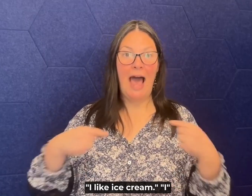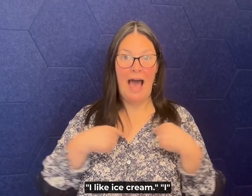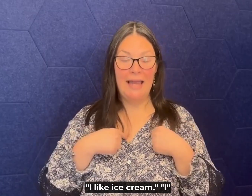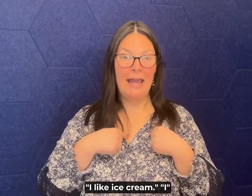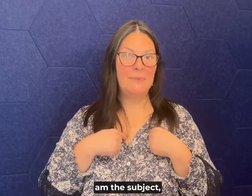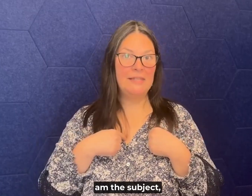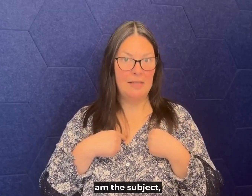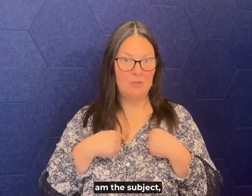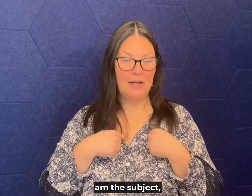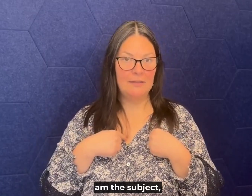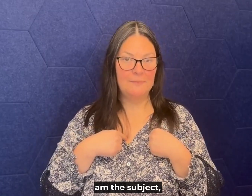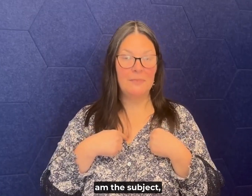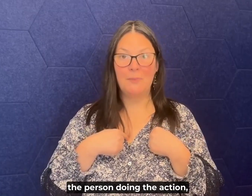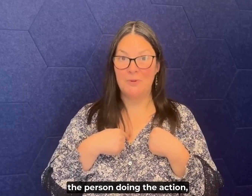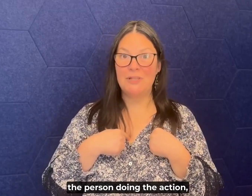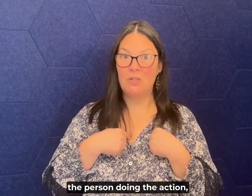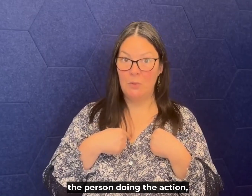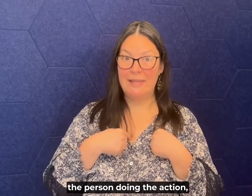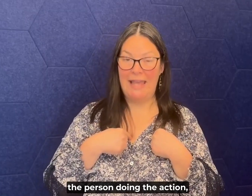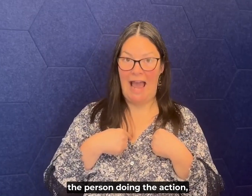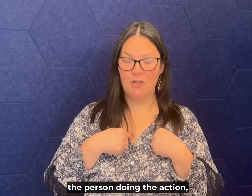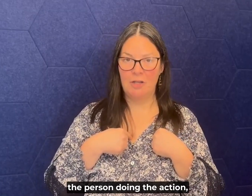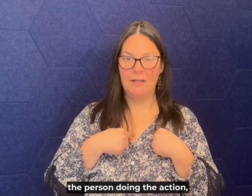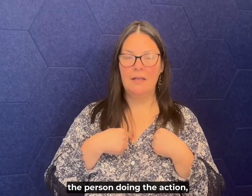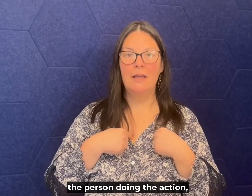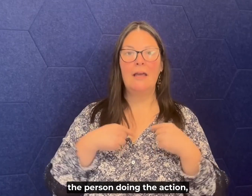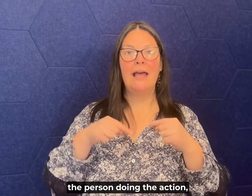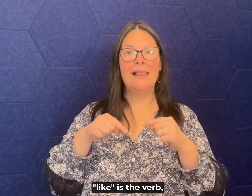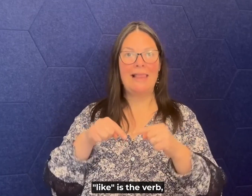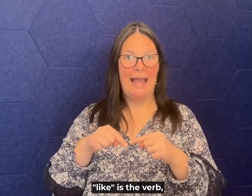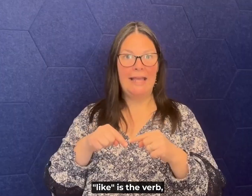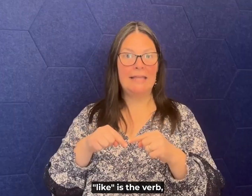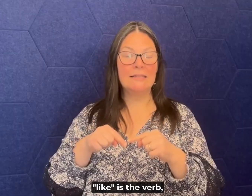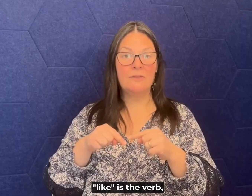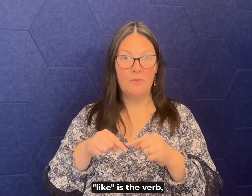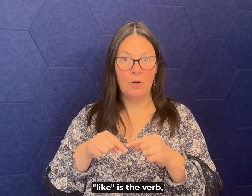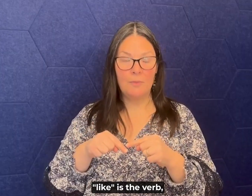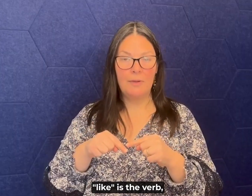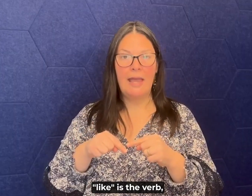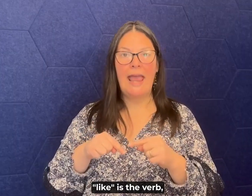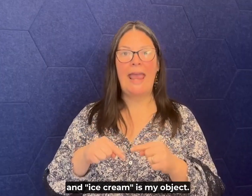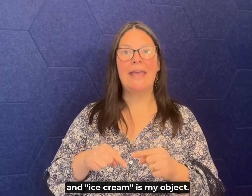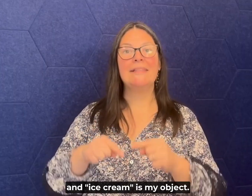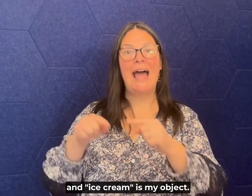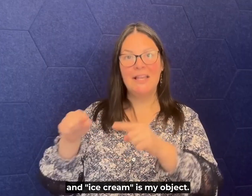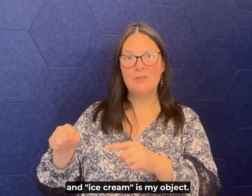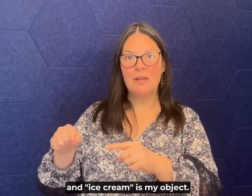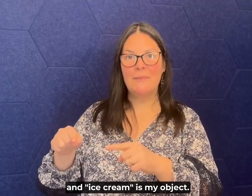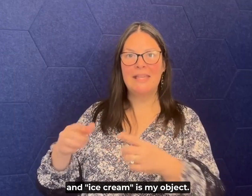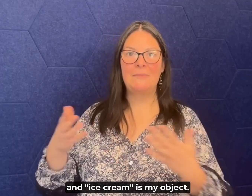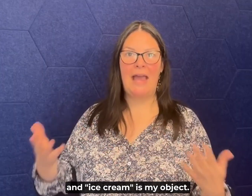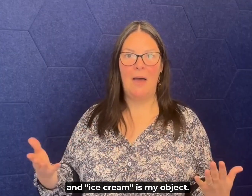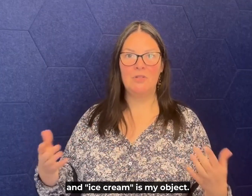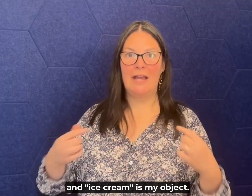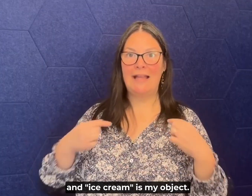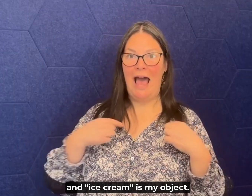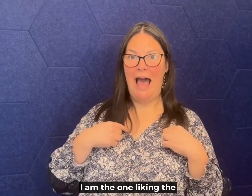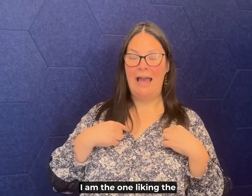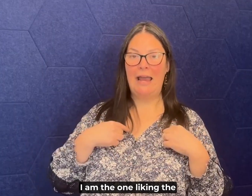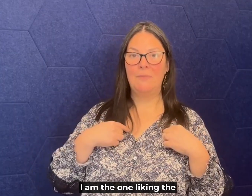I am the subject, the person doing the action. Like is the verb, and ice cream is my object. I am the